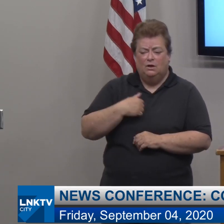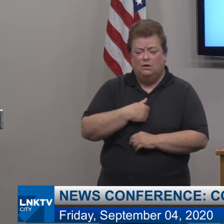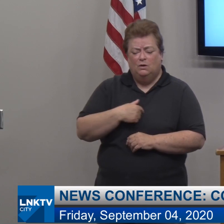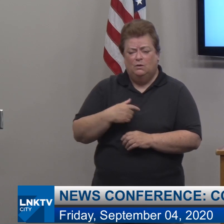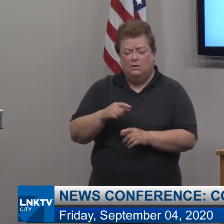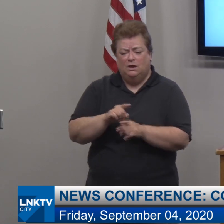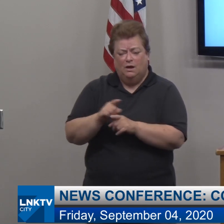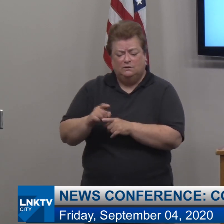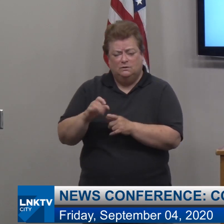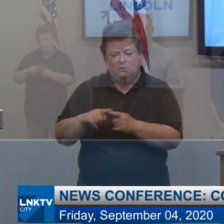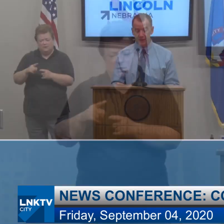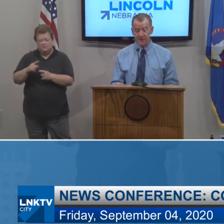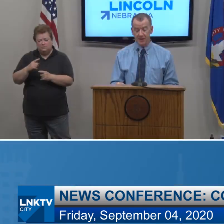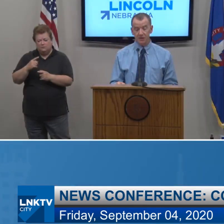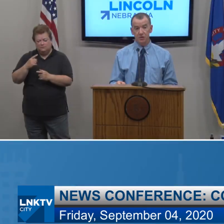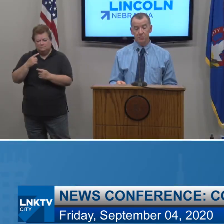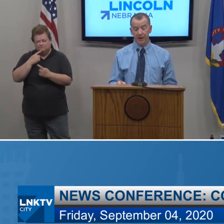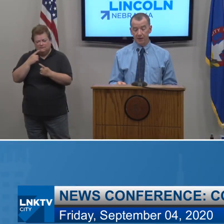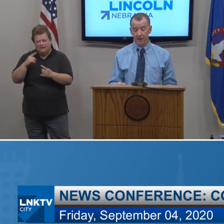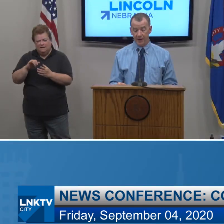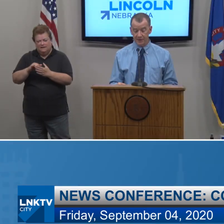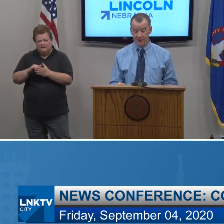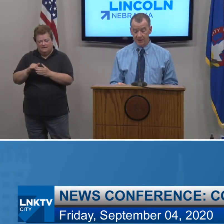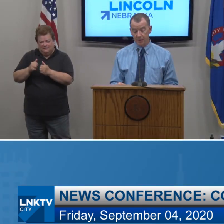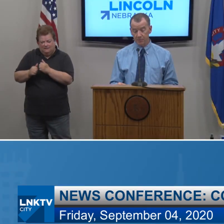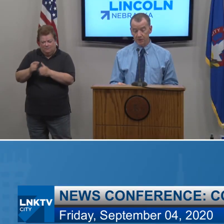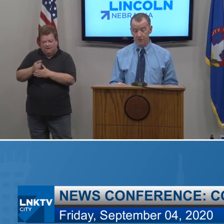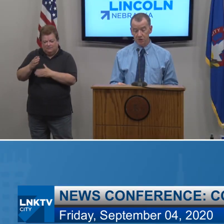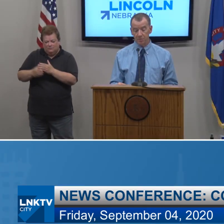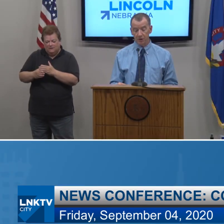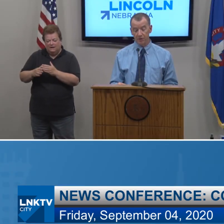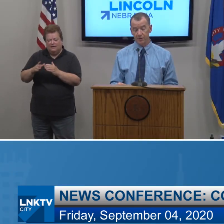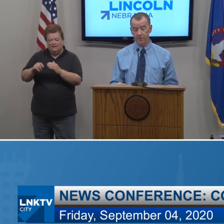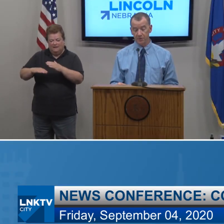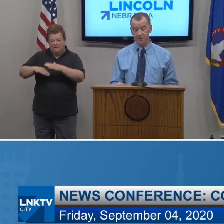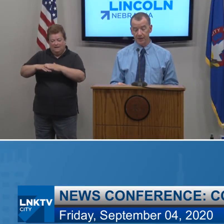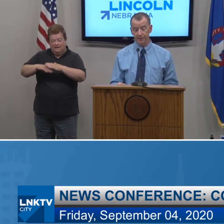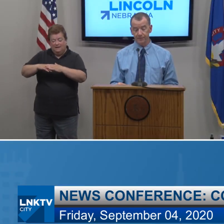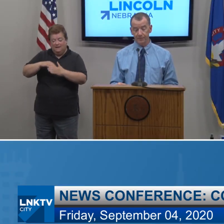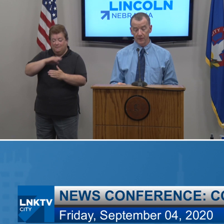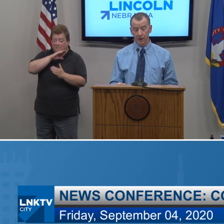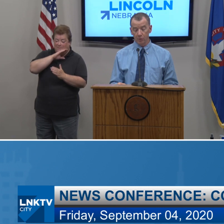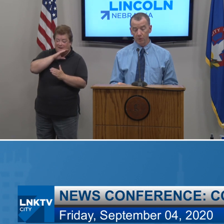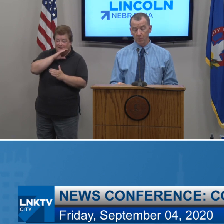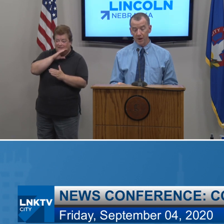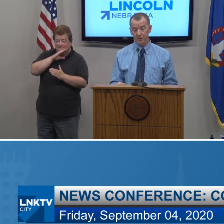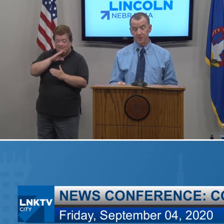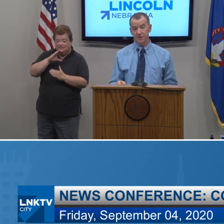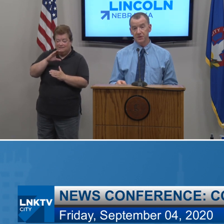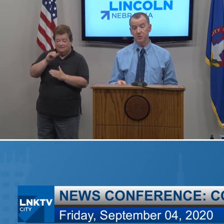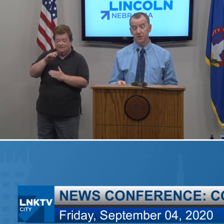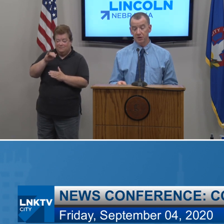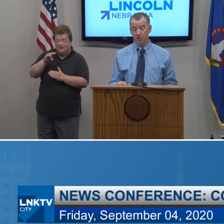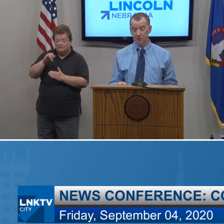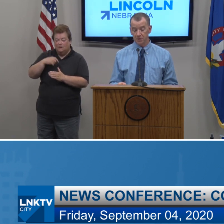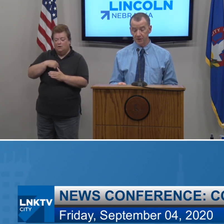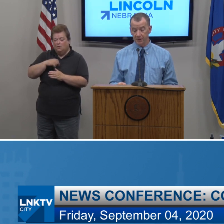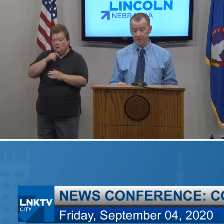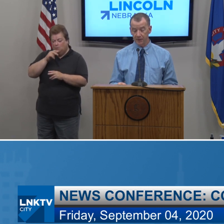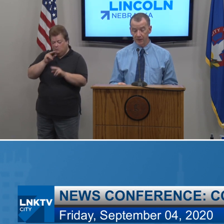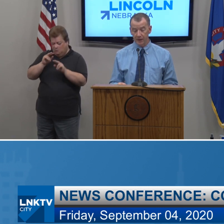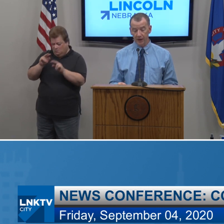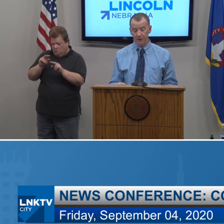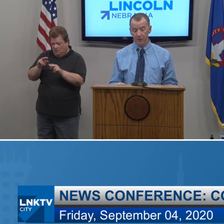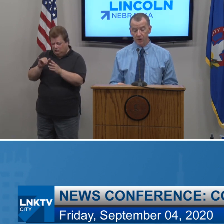over the past weekend, Lincoln's ICU bed capacity dipped just below 30%. We will monitor this situation